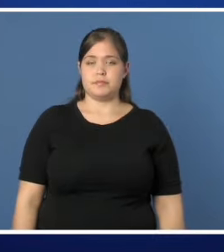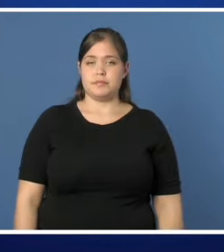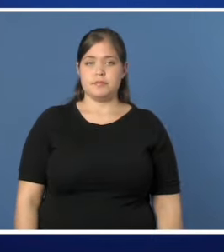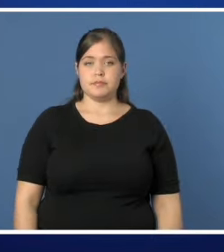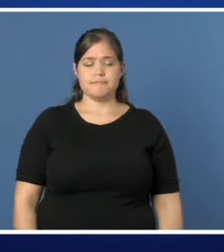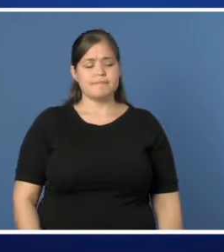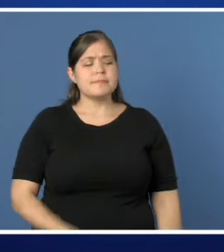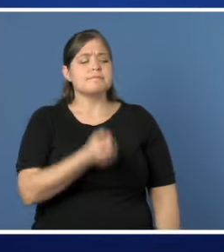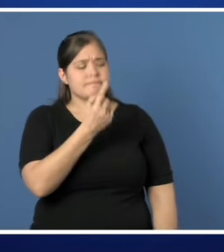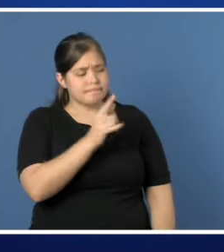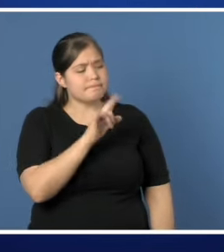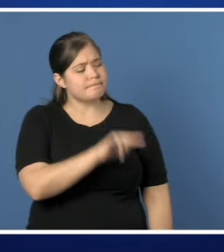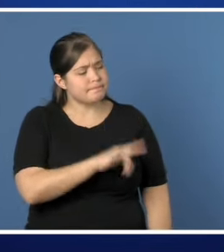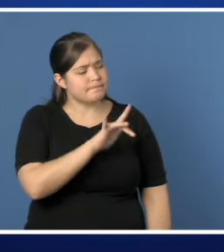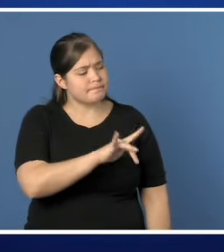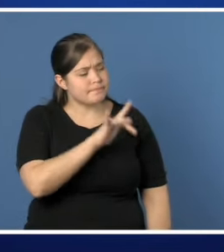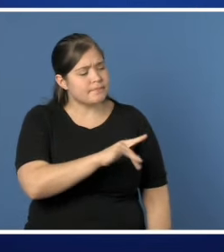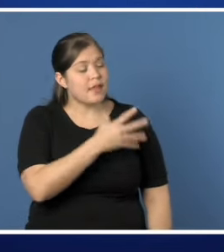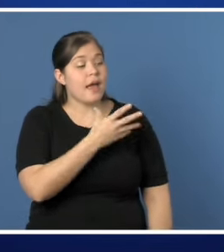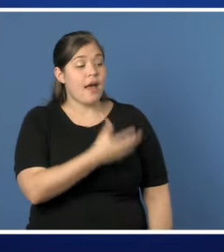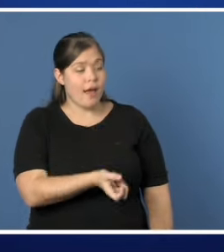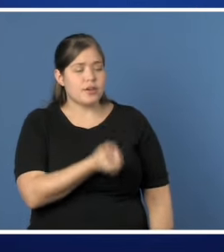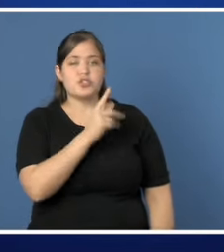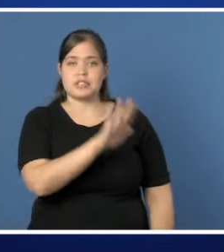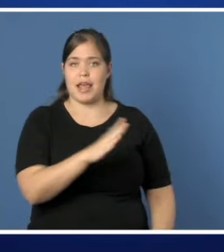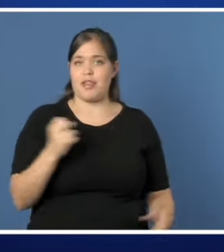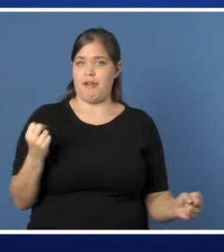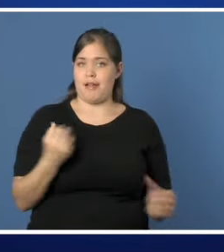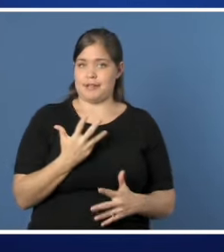Sympathize with and resolve their anxieties